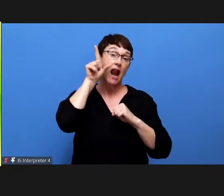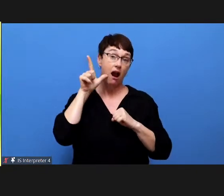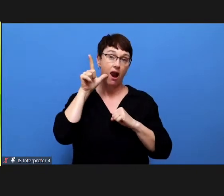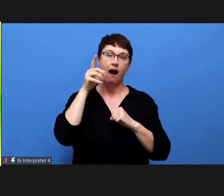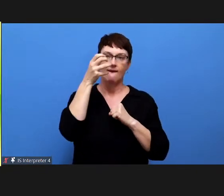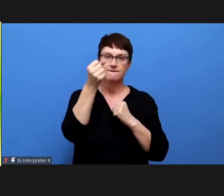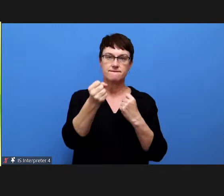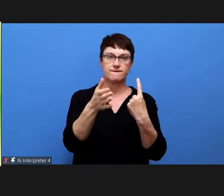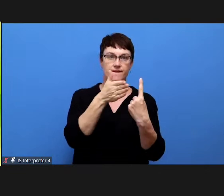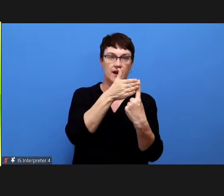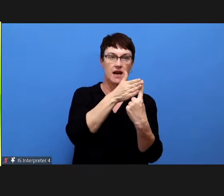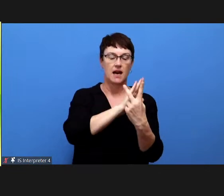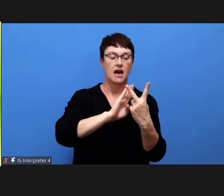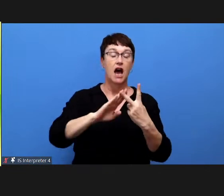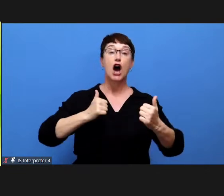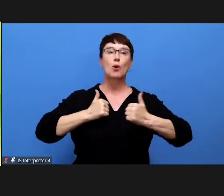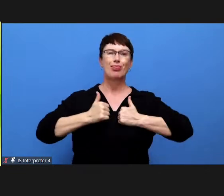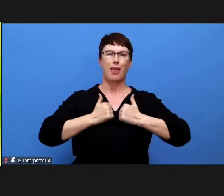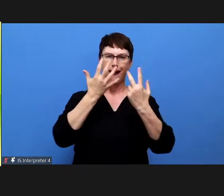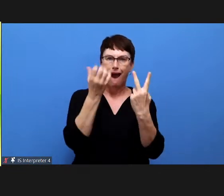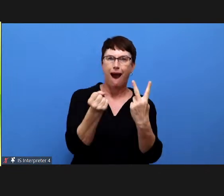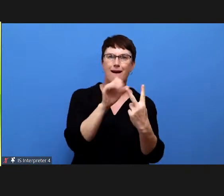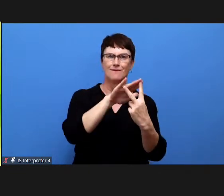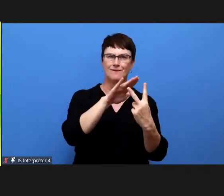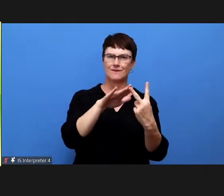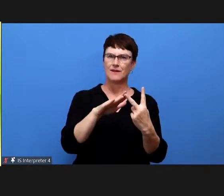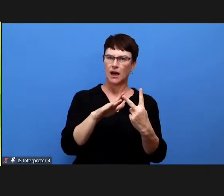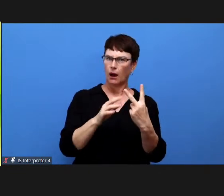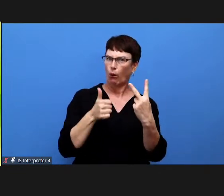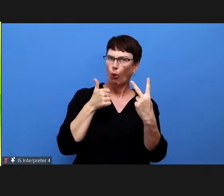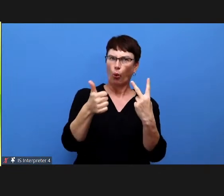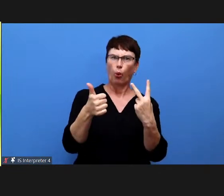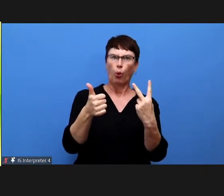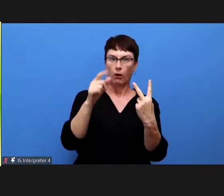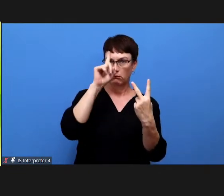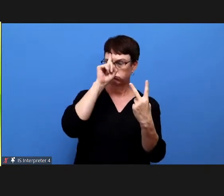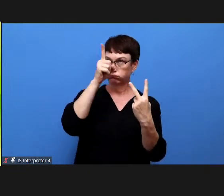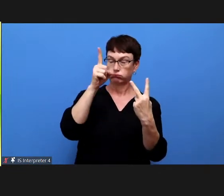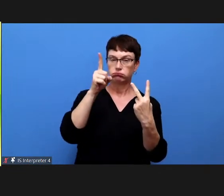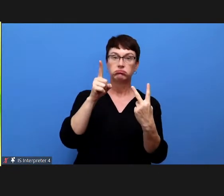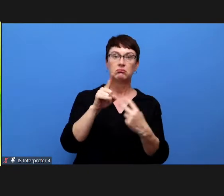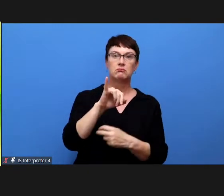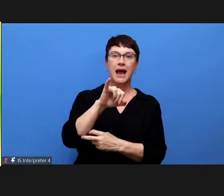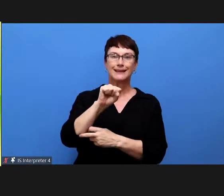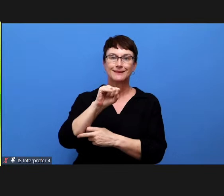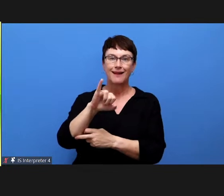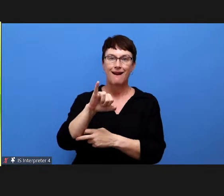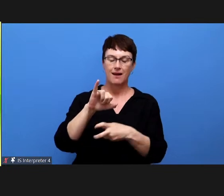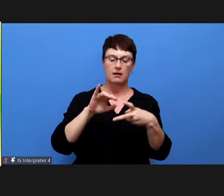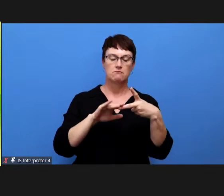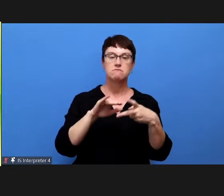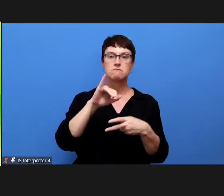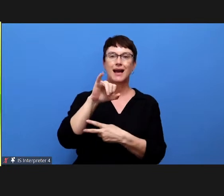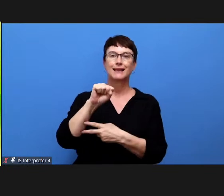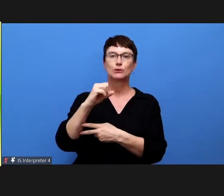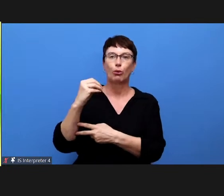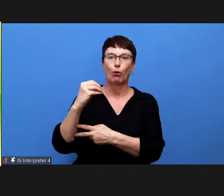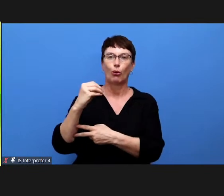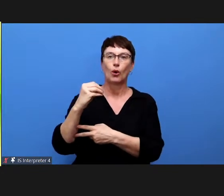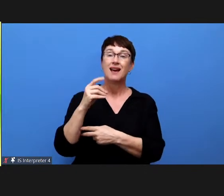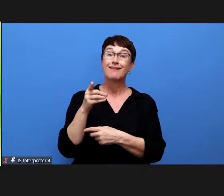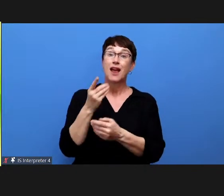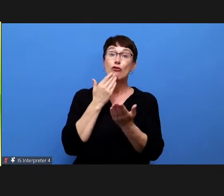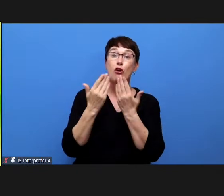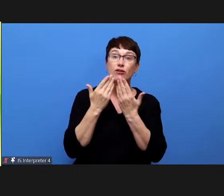to check the accuracy of some responses on the key questions. The second experience is